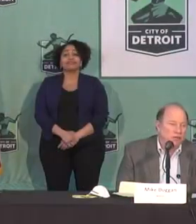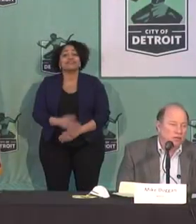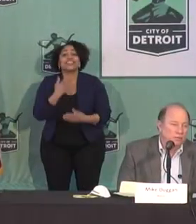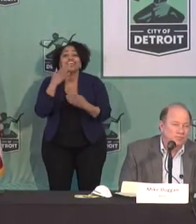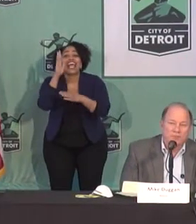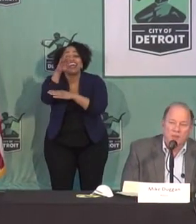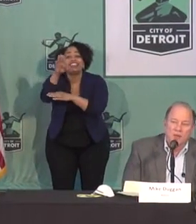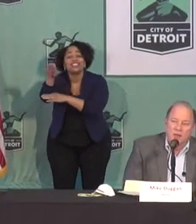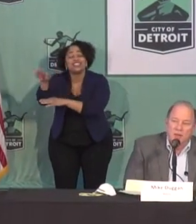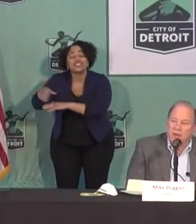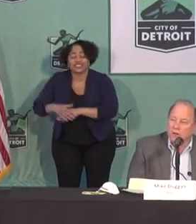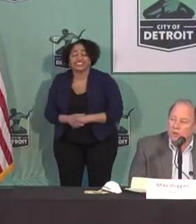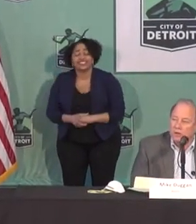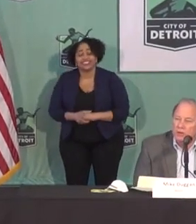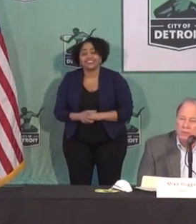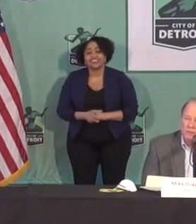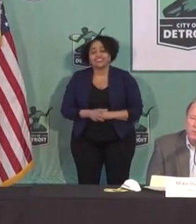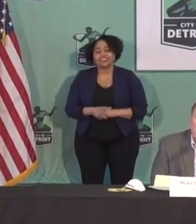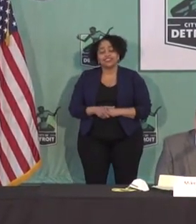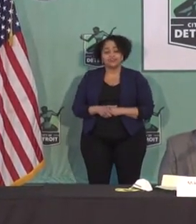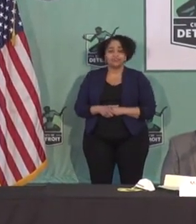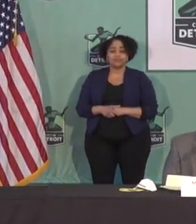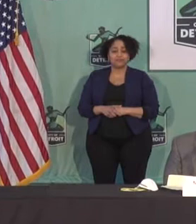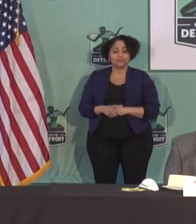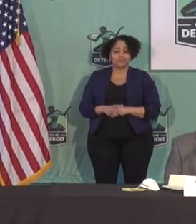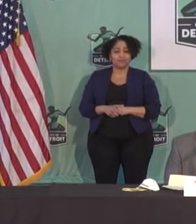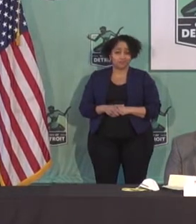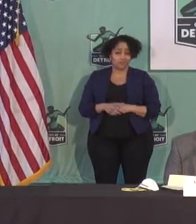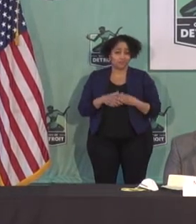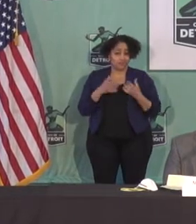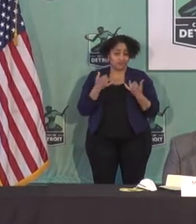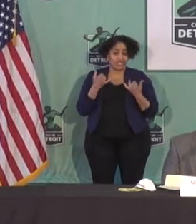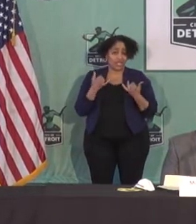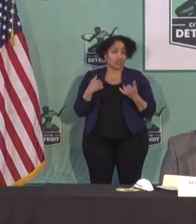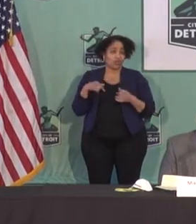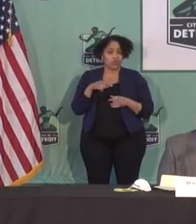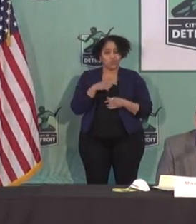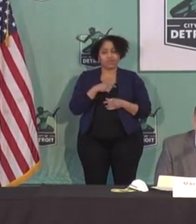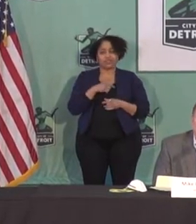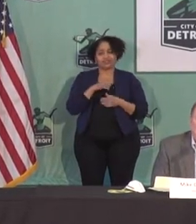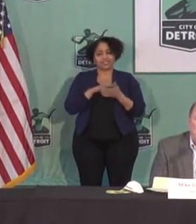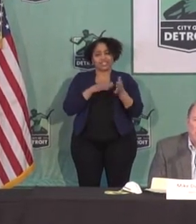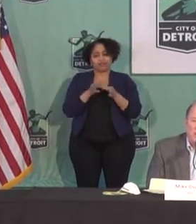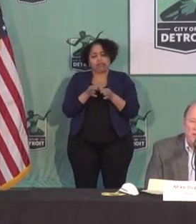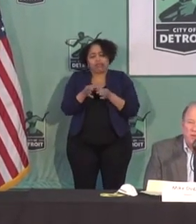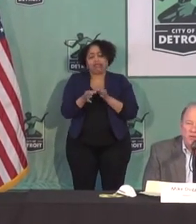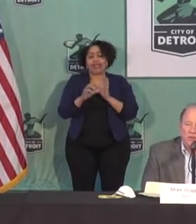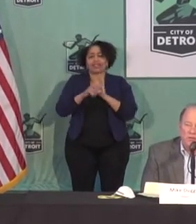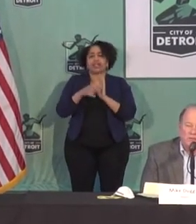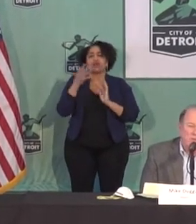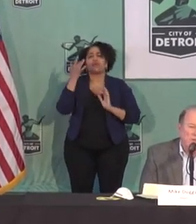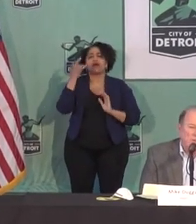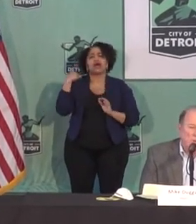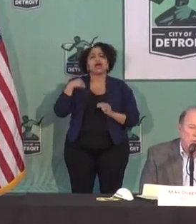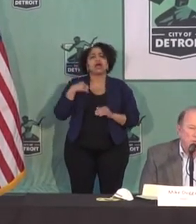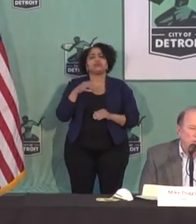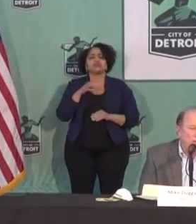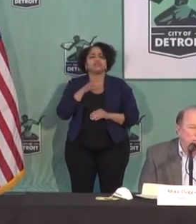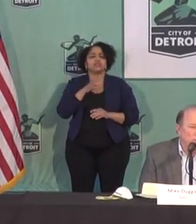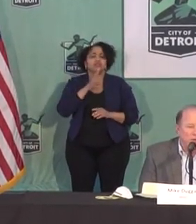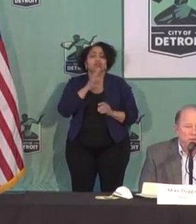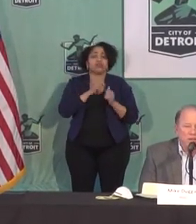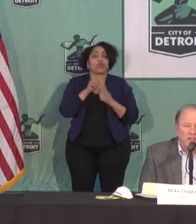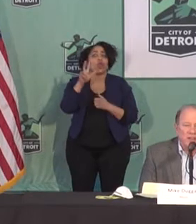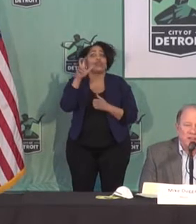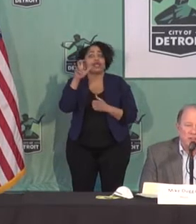Well, good afternoon. We're doing our briefing an hour later today because I was speaking to about